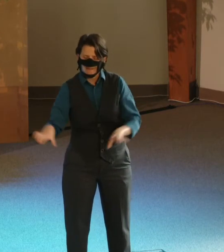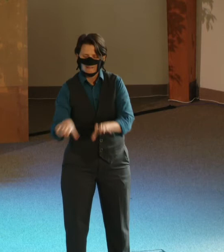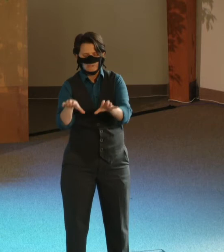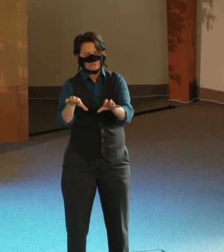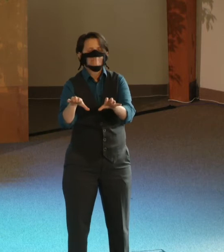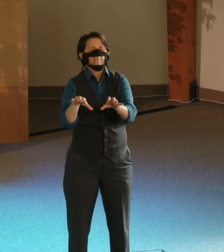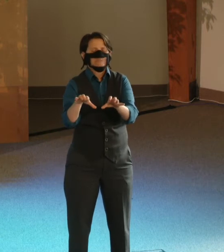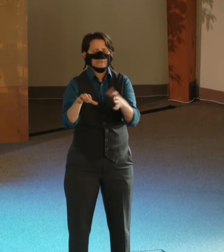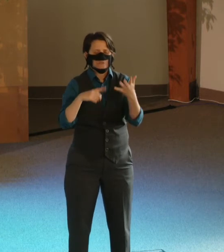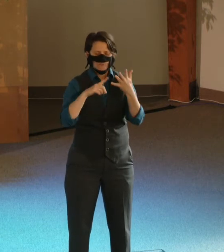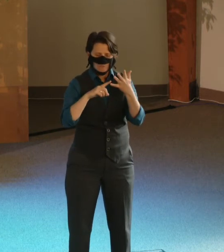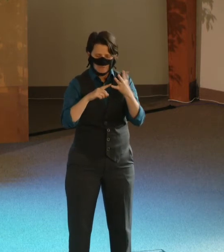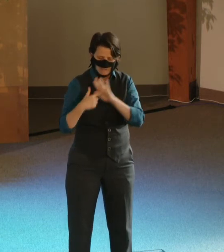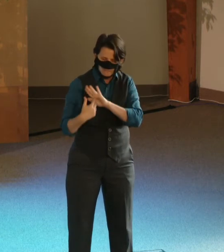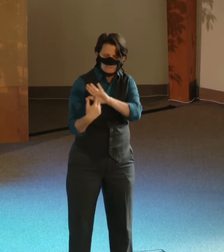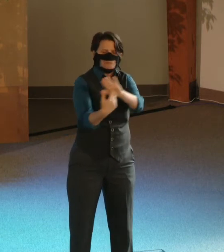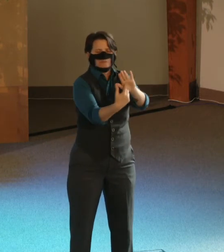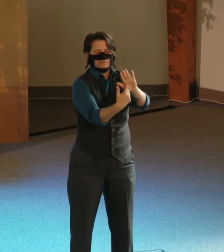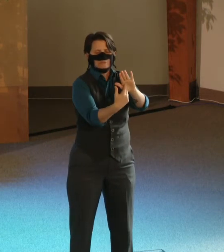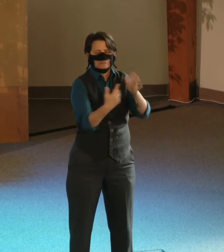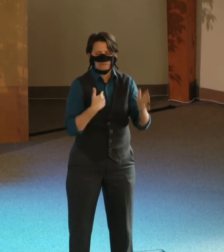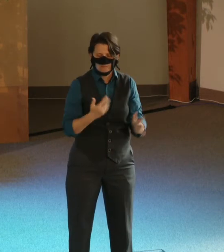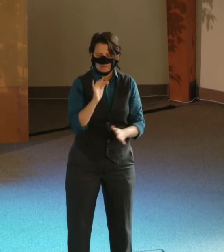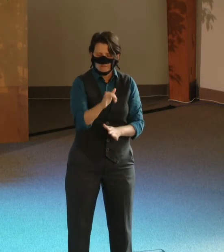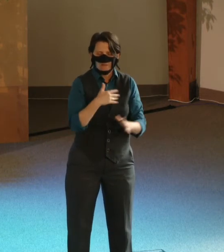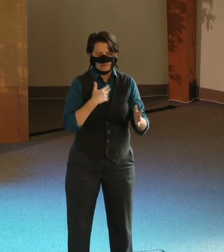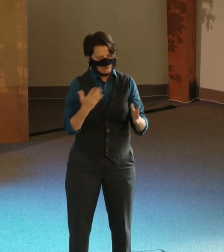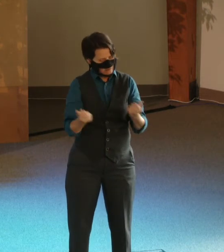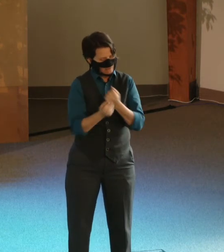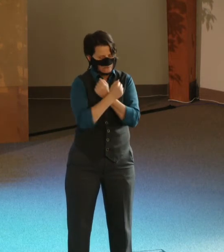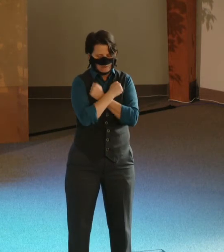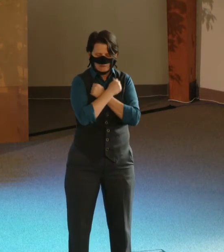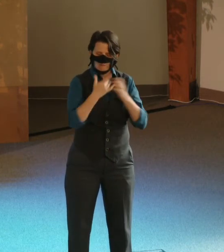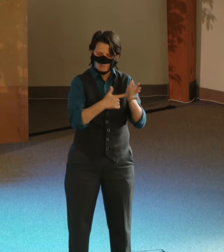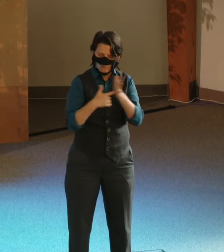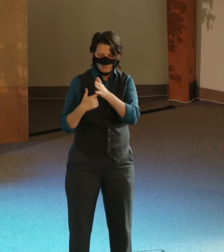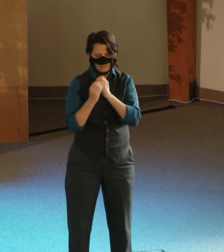manifest and demonstrate that unconditional love in all of our activities.